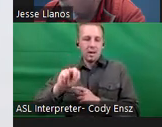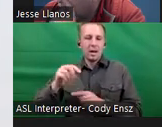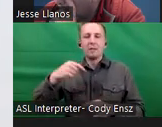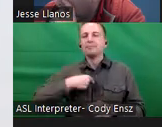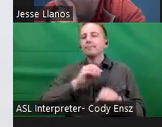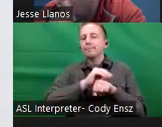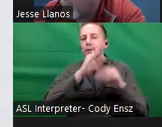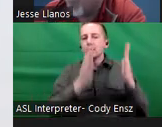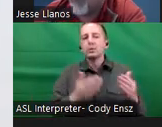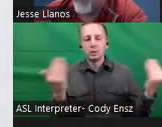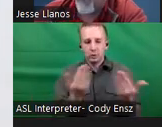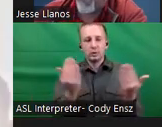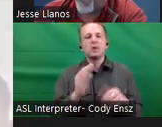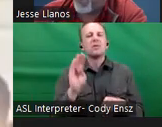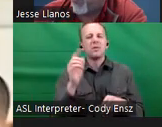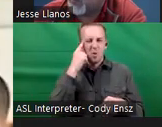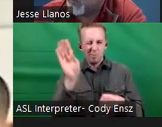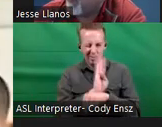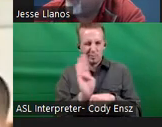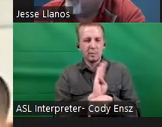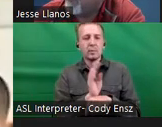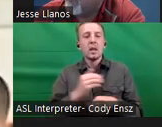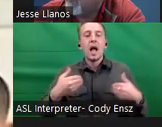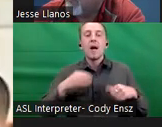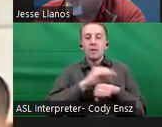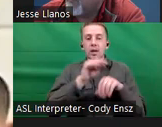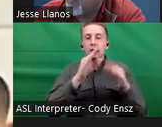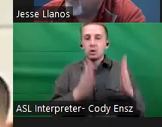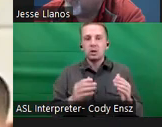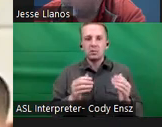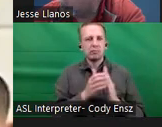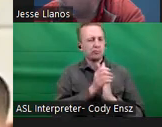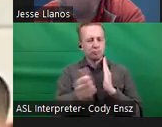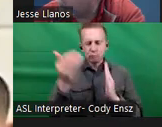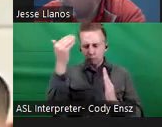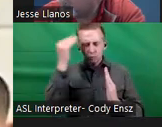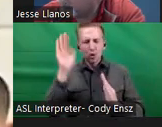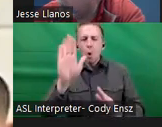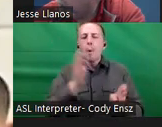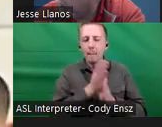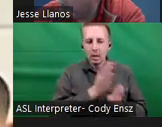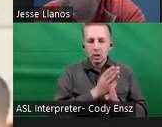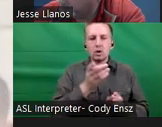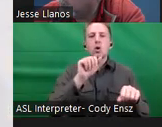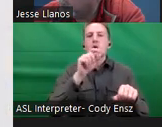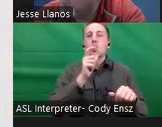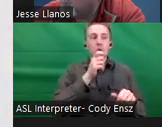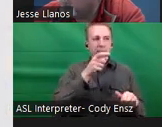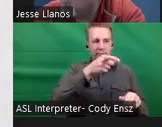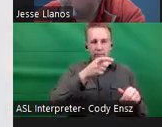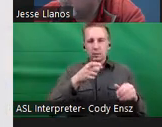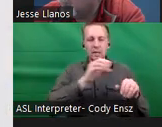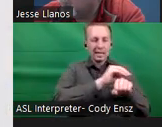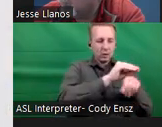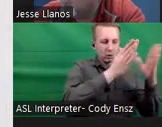City College. We have counselors with expertise in your major who work closely with your instructors to keep up with educational